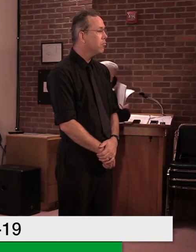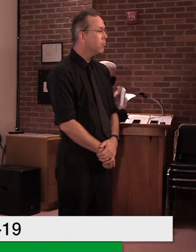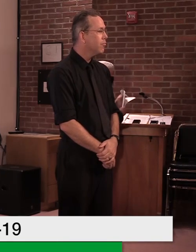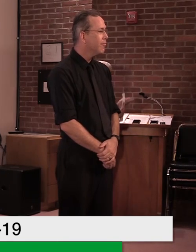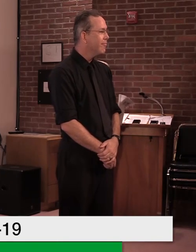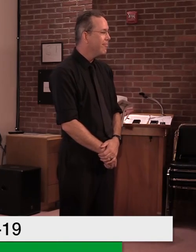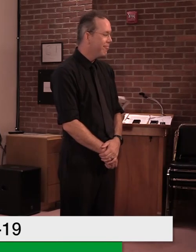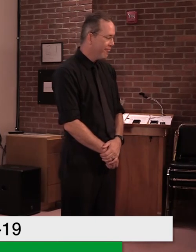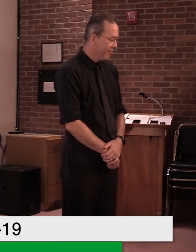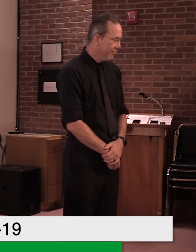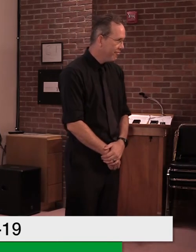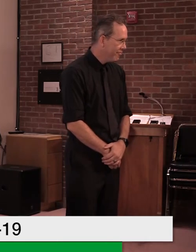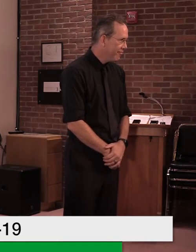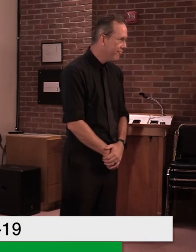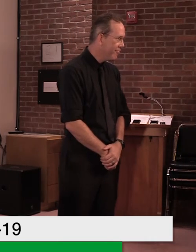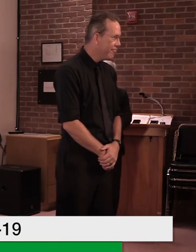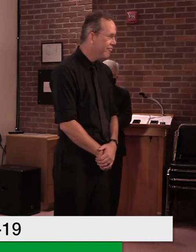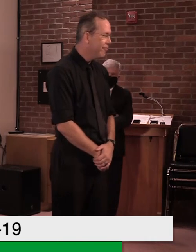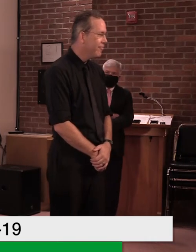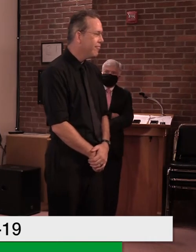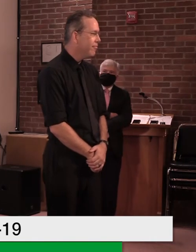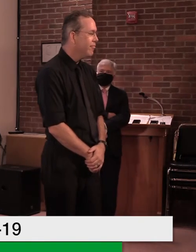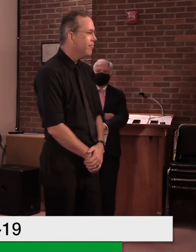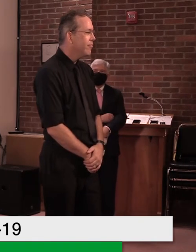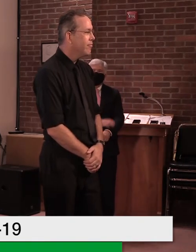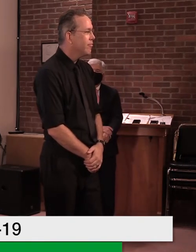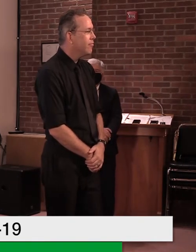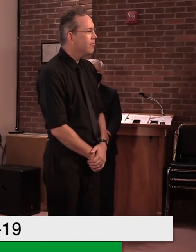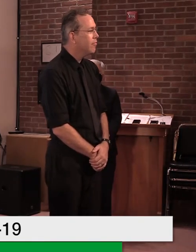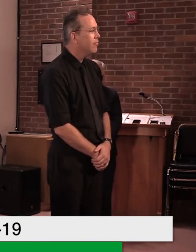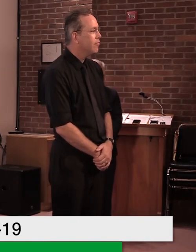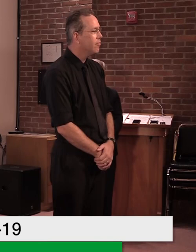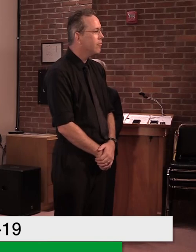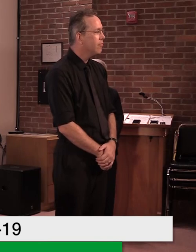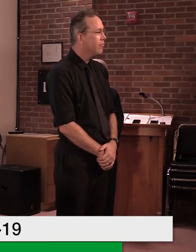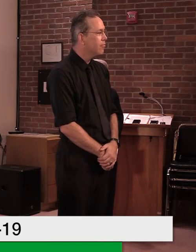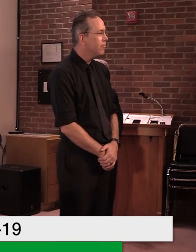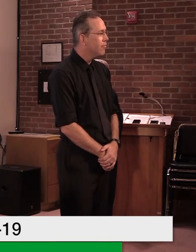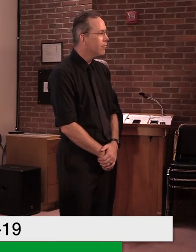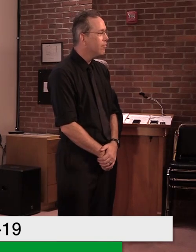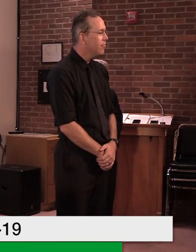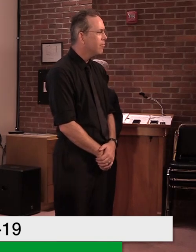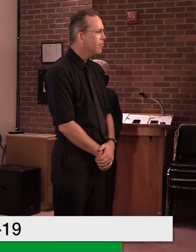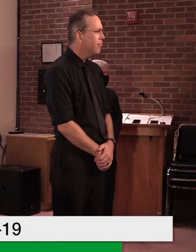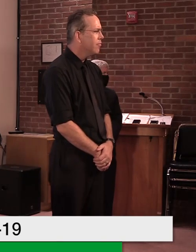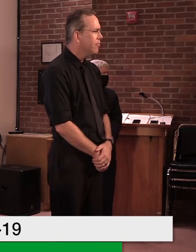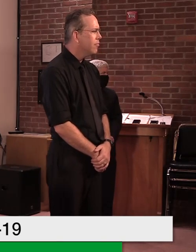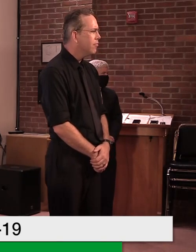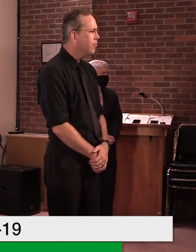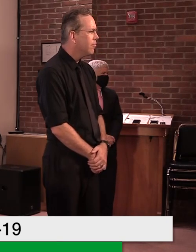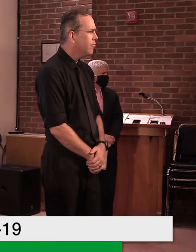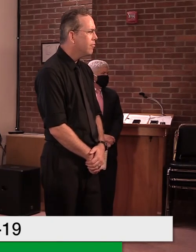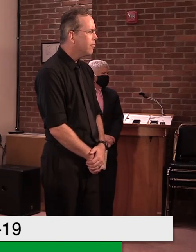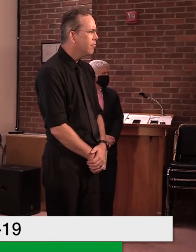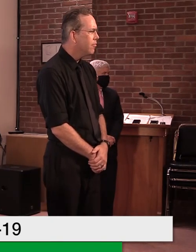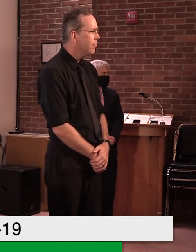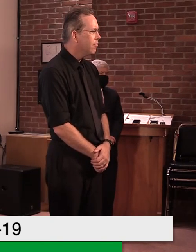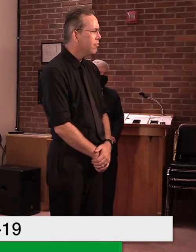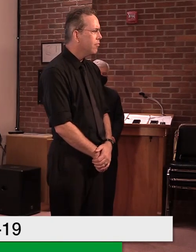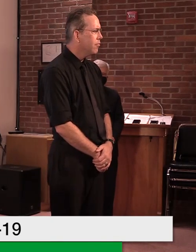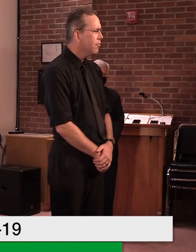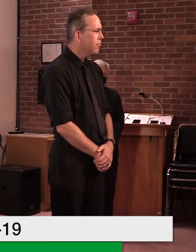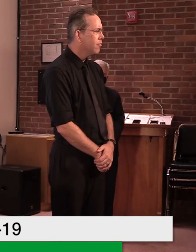What would be, I guess, the hope to come out of instating the mandate? It sounds like the approach with education will